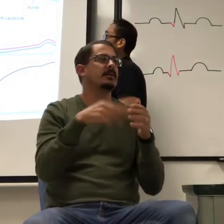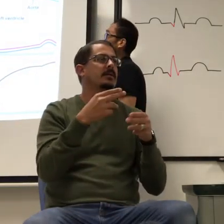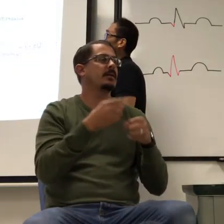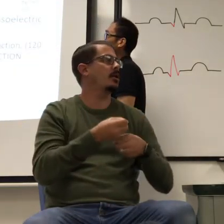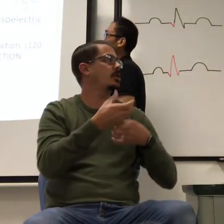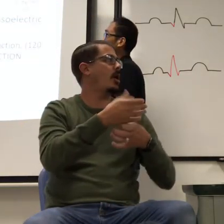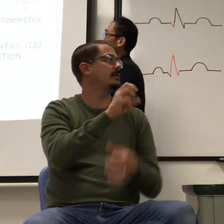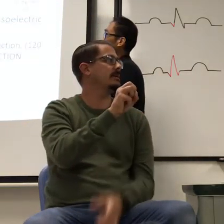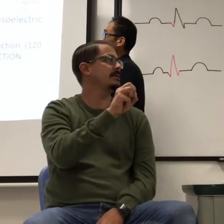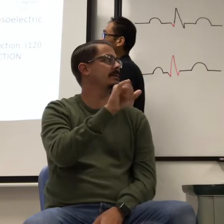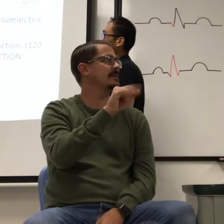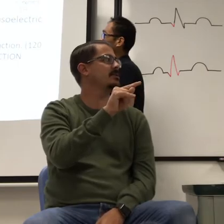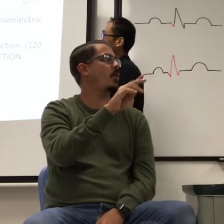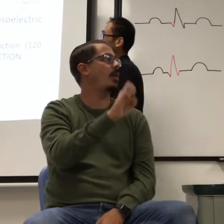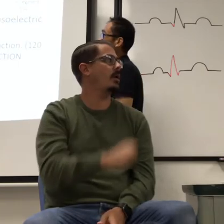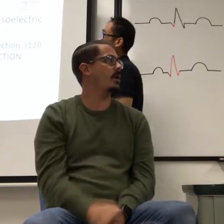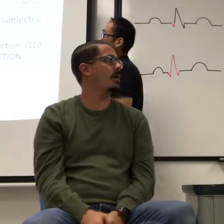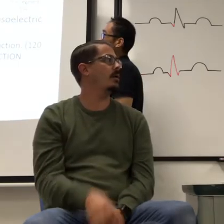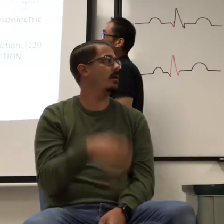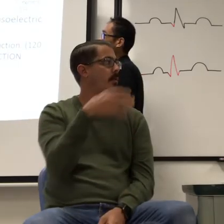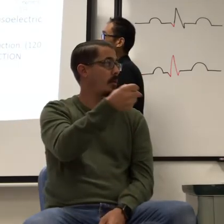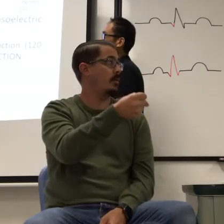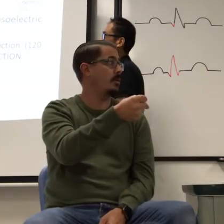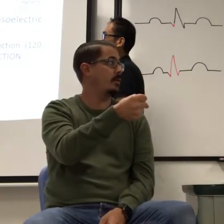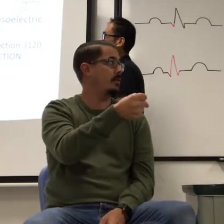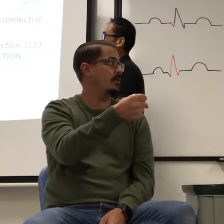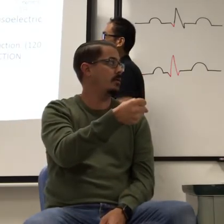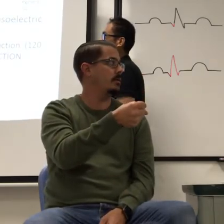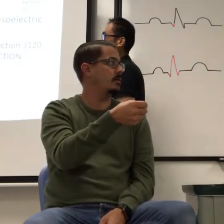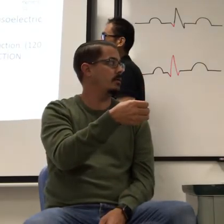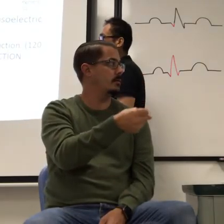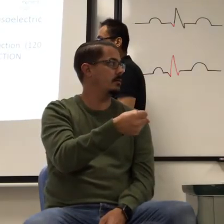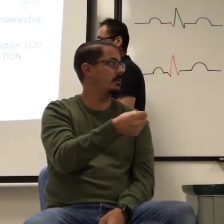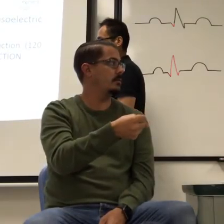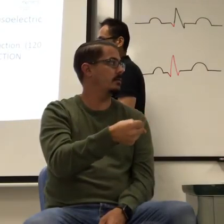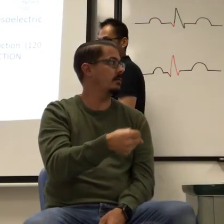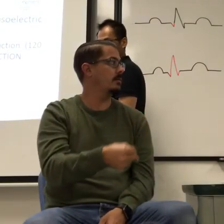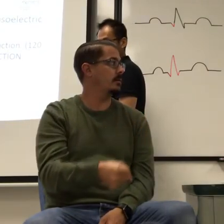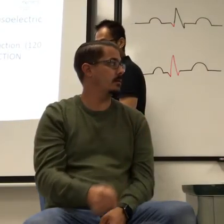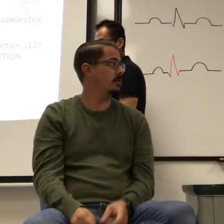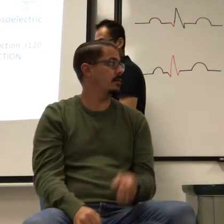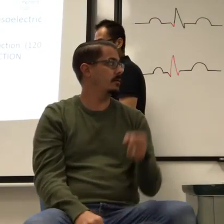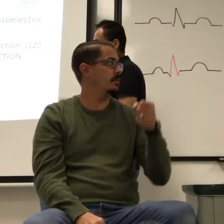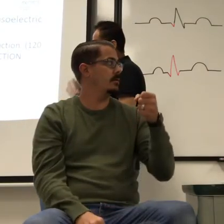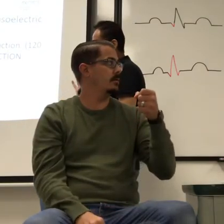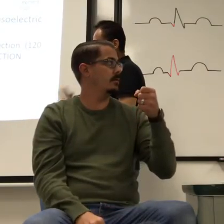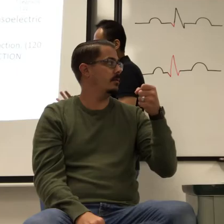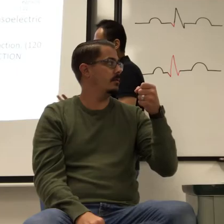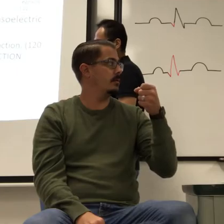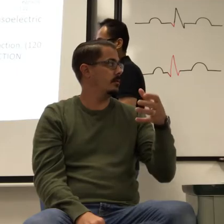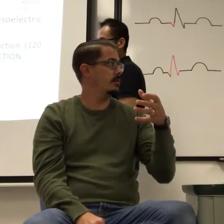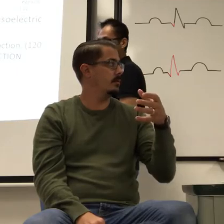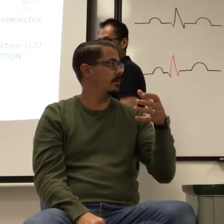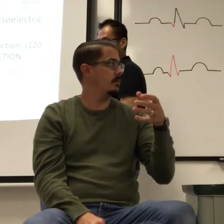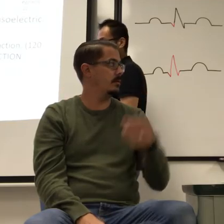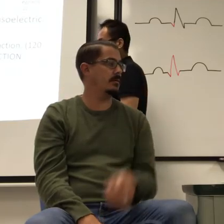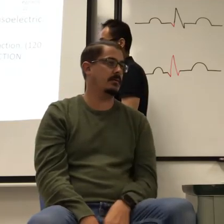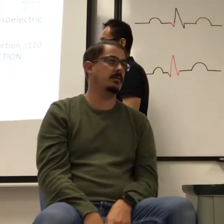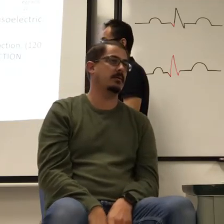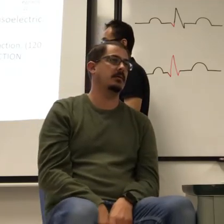systole. And so when the ventricles are in full-on systole, we see it as the